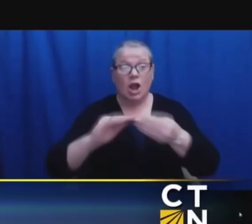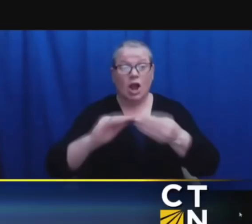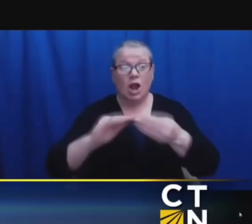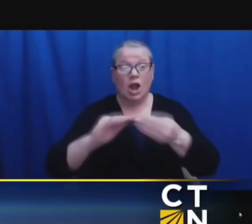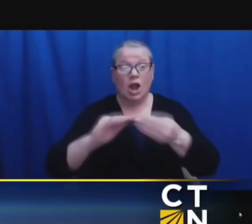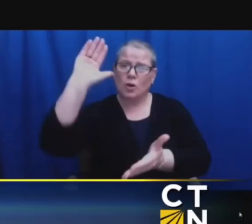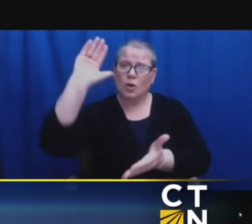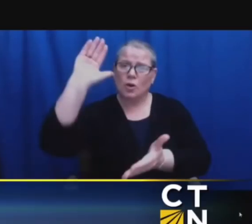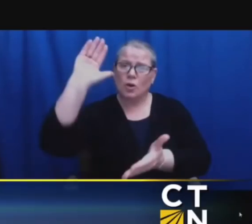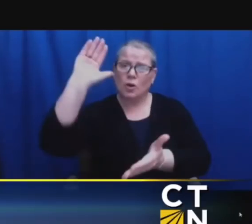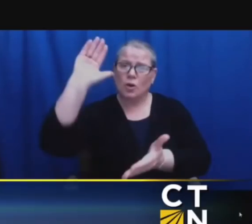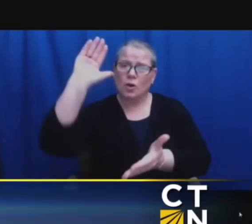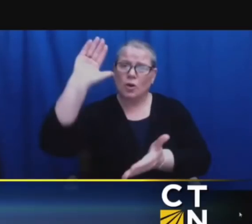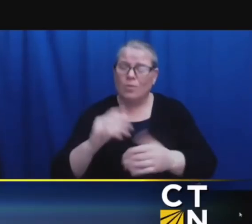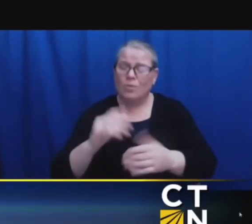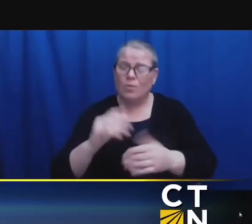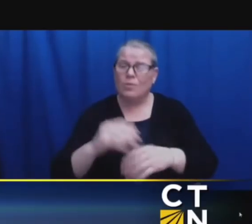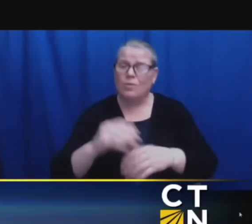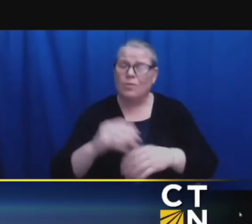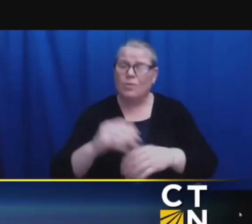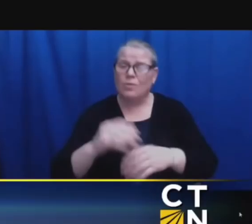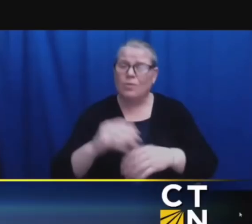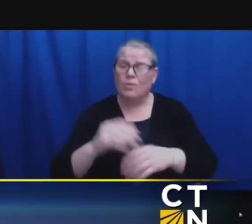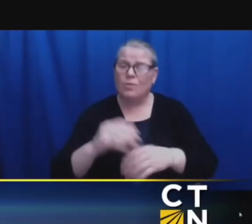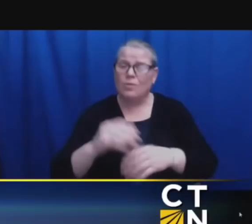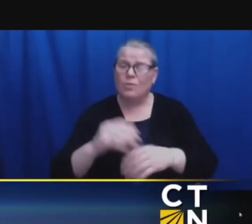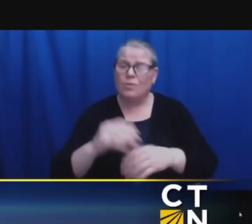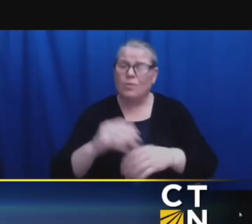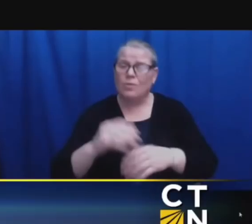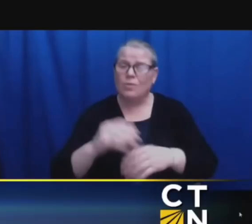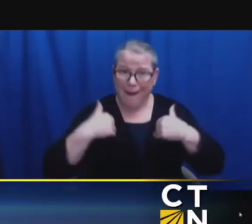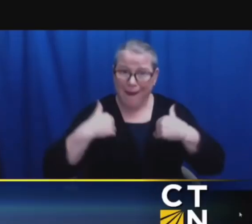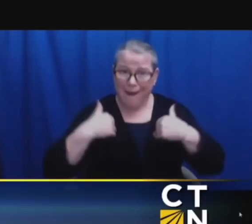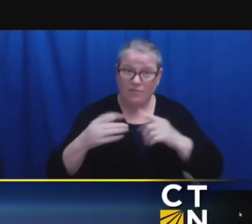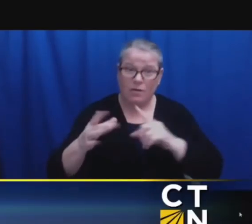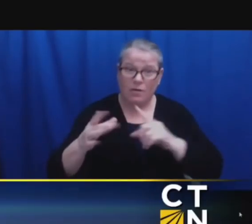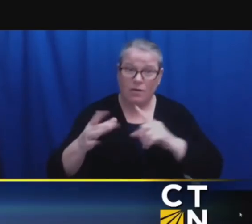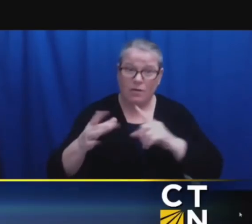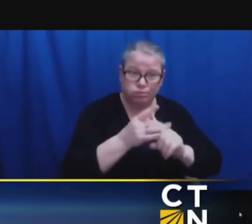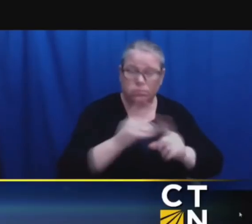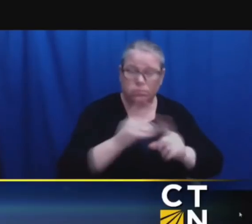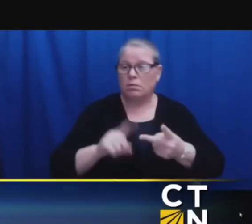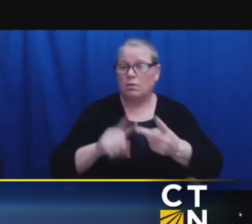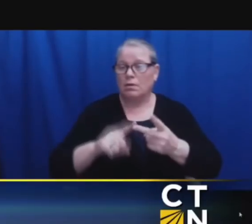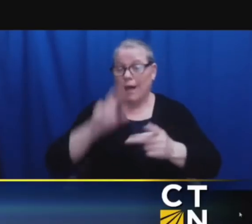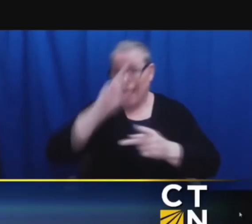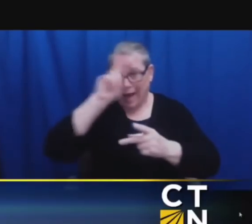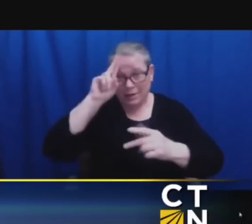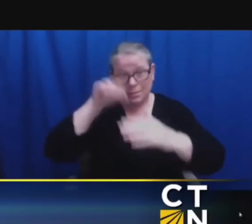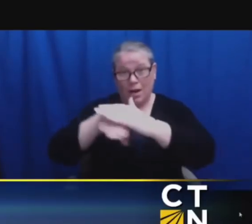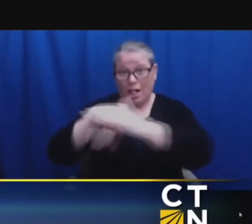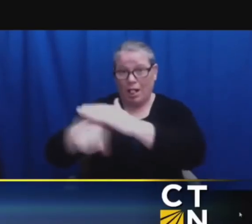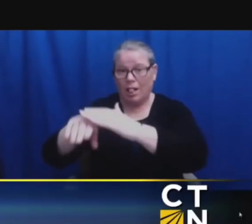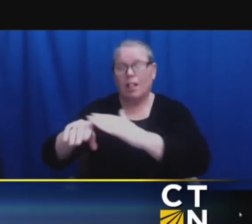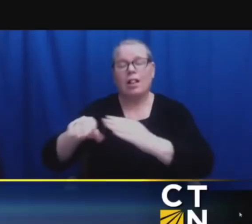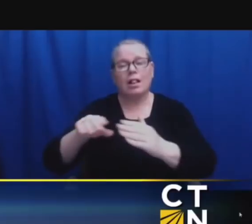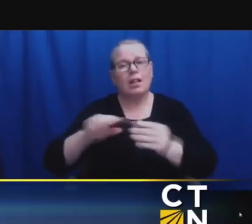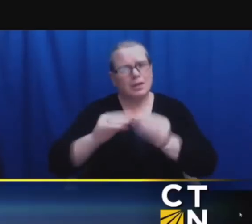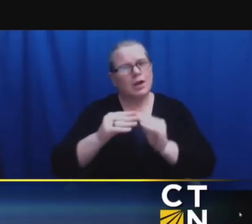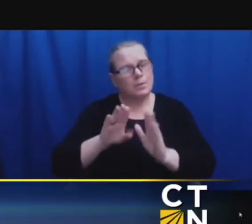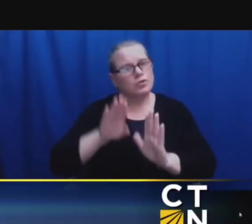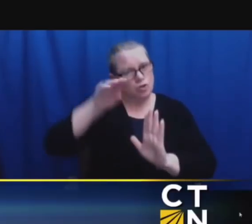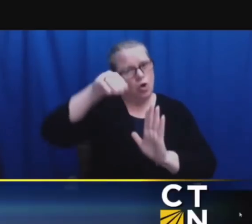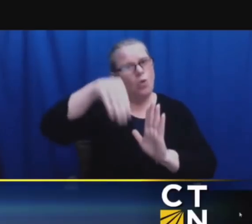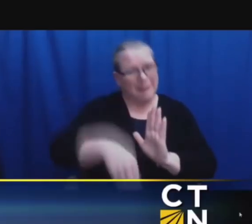a lot of our key metrics trending in the right direction. Some of the better numbers we've seen in the last 2